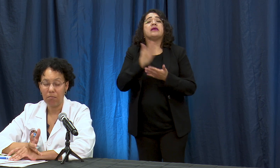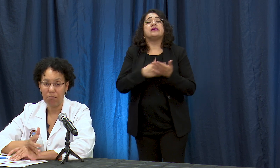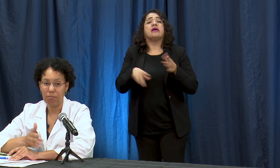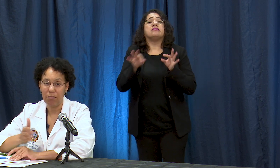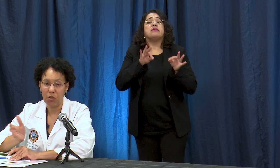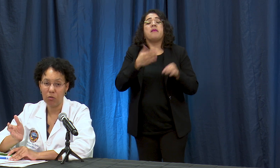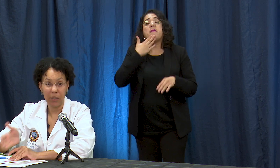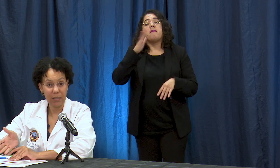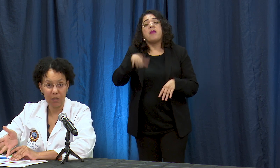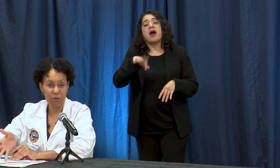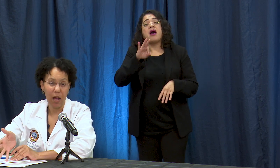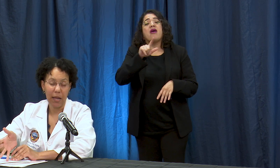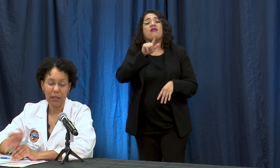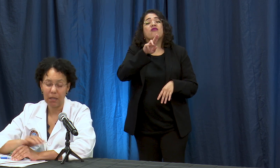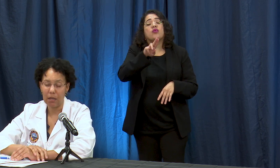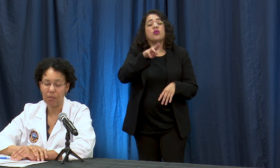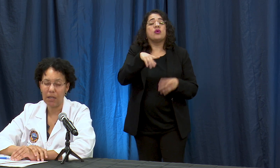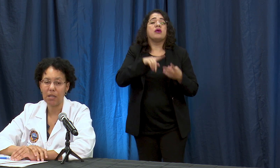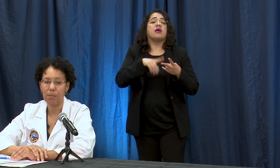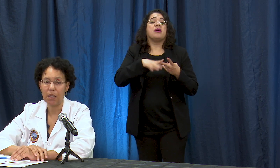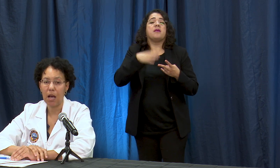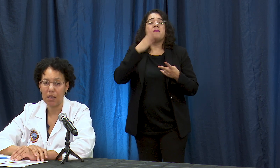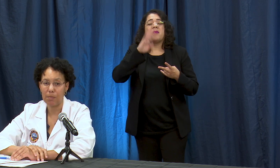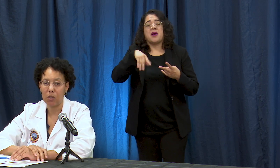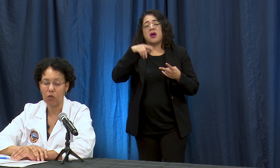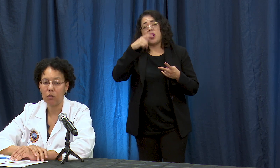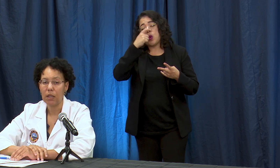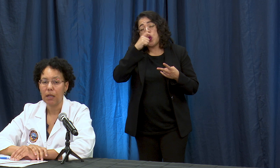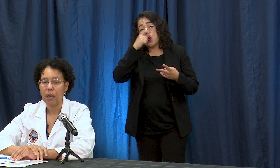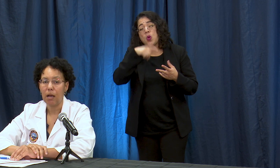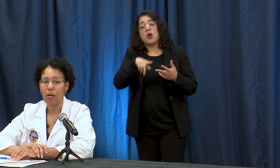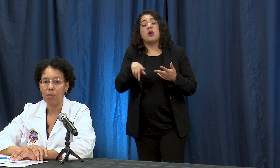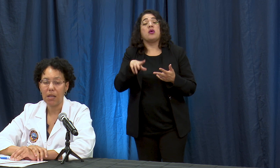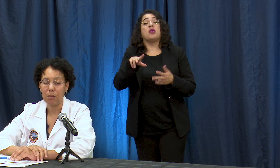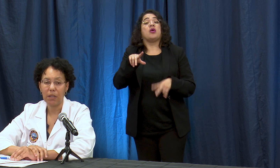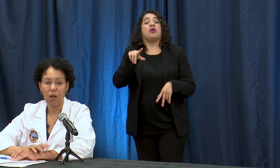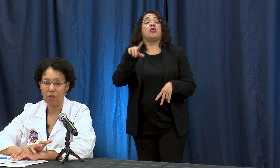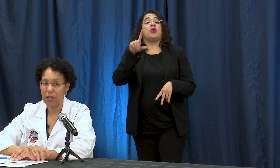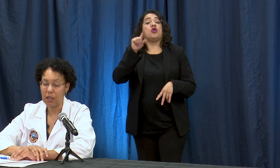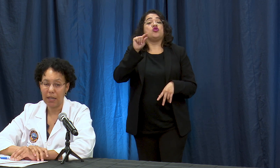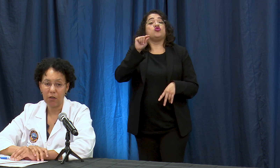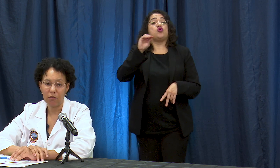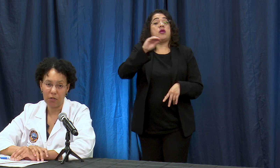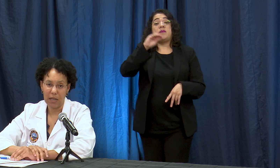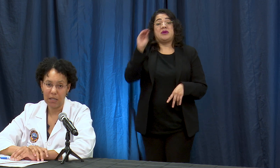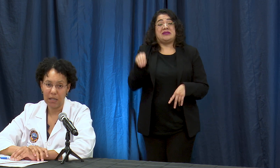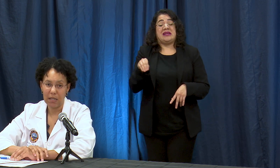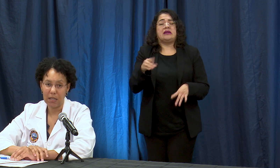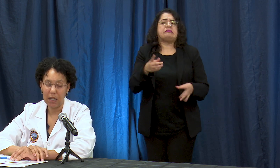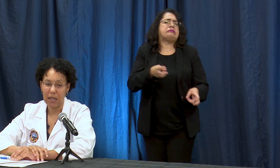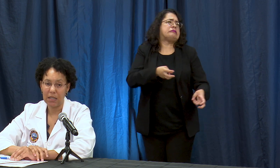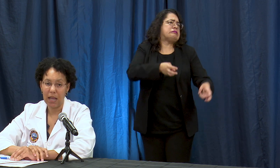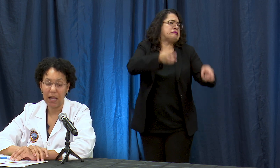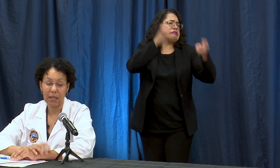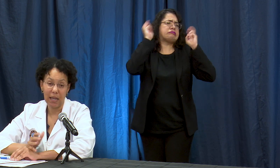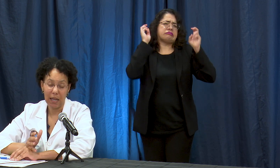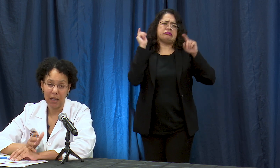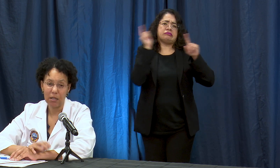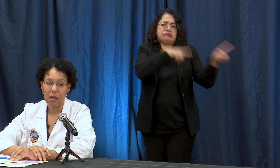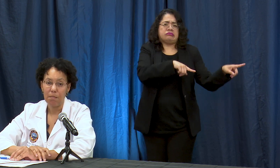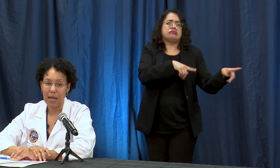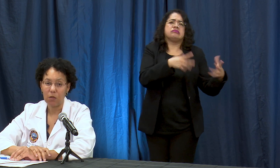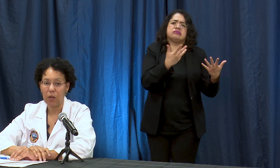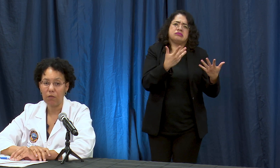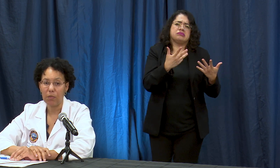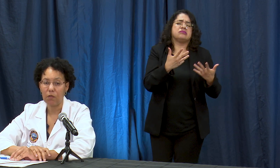20% do less than fine, end up in the hospital, possibly on a ventilator for days and days and days, and